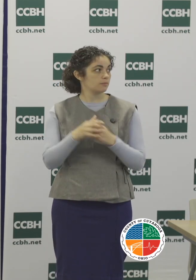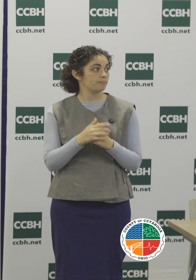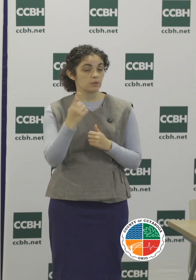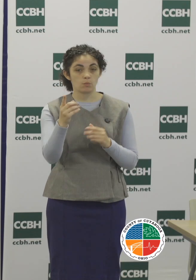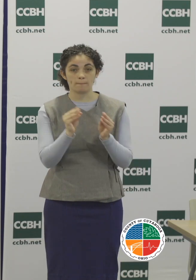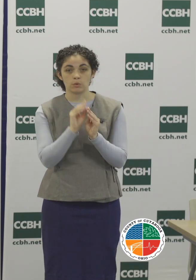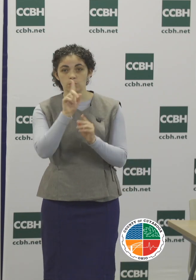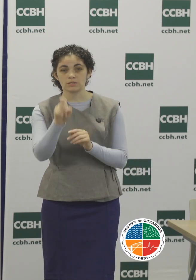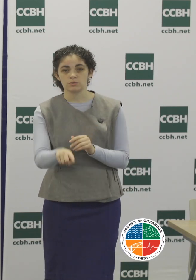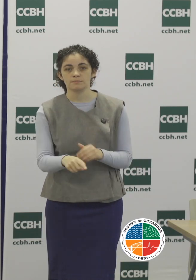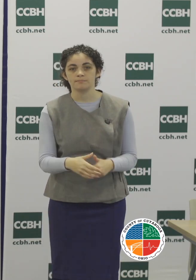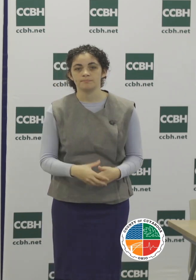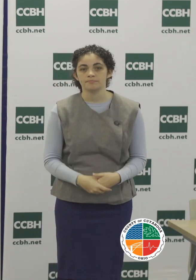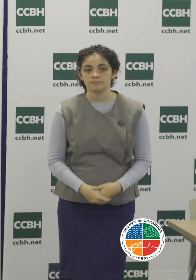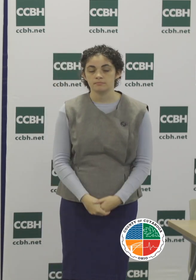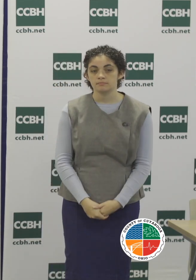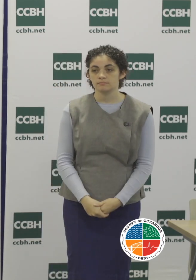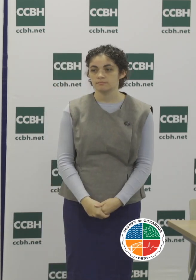more question, please.